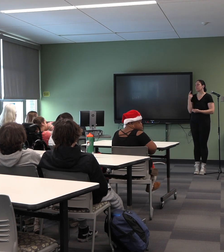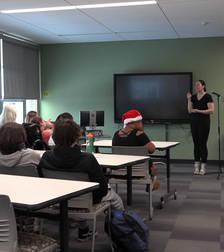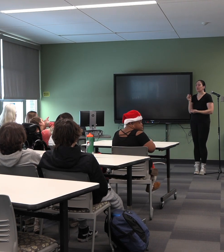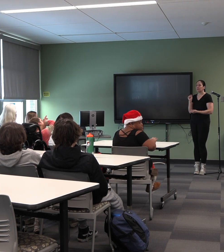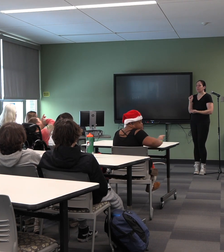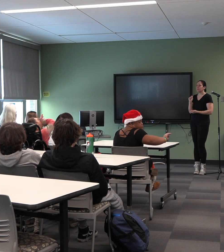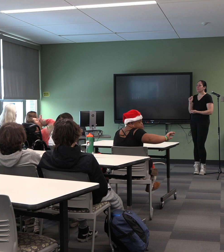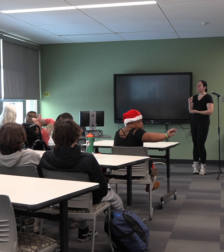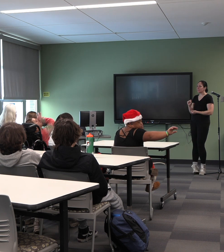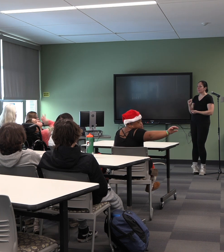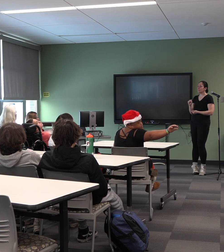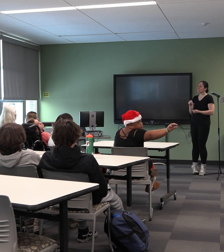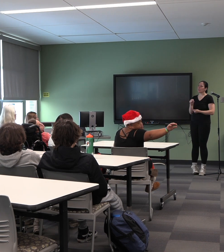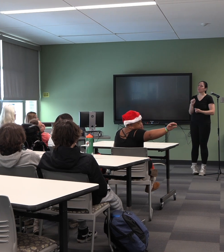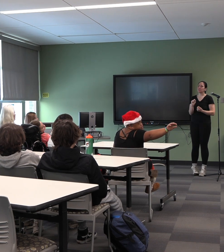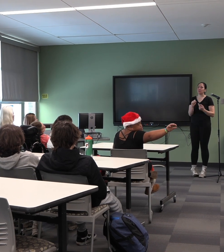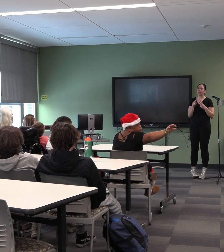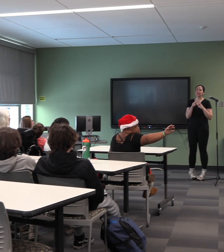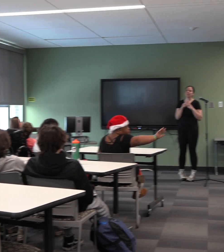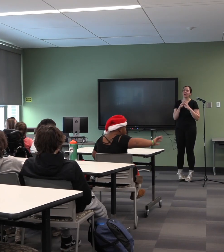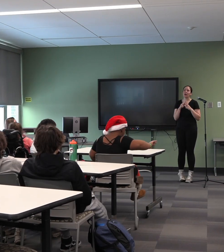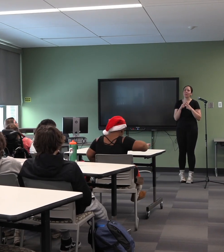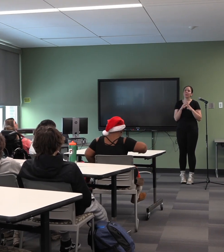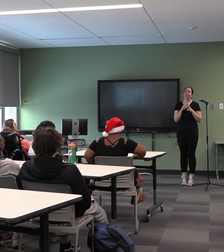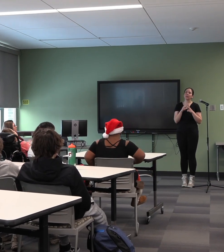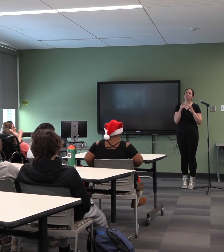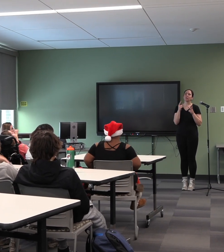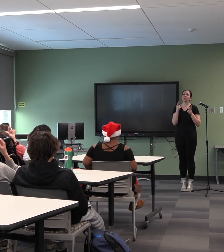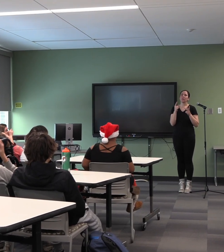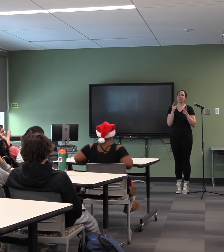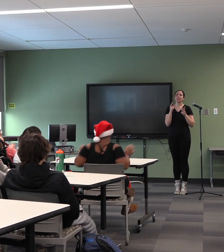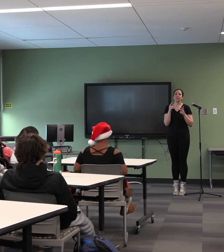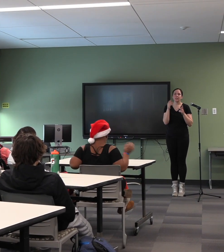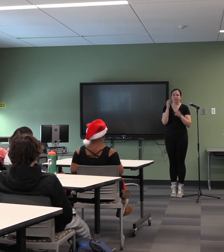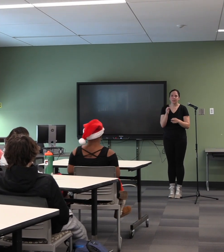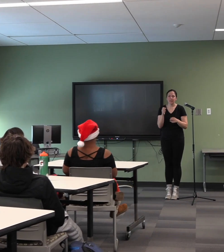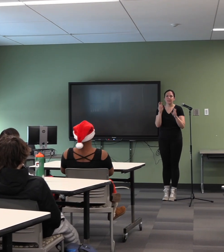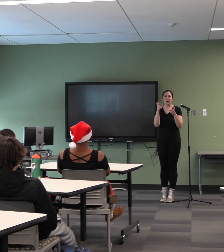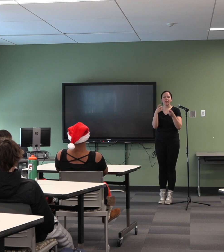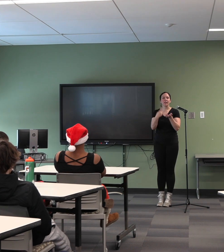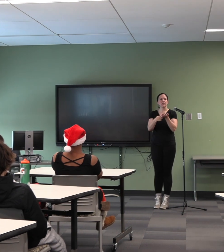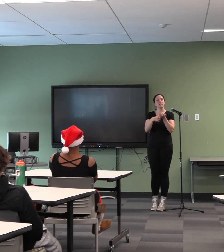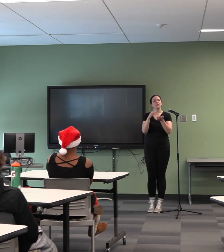that, because that could be sensitive to. Yes, so that's it's definitely a topic that gets